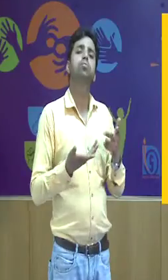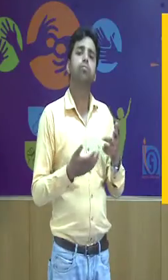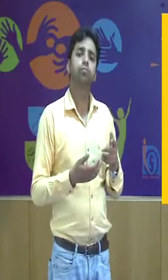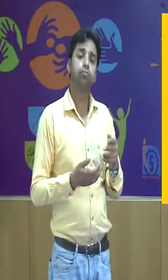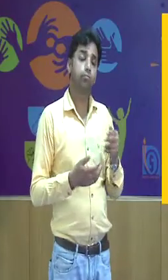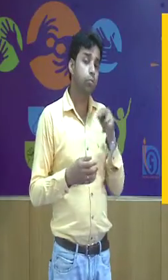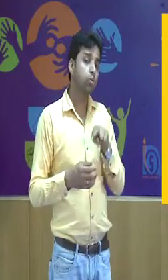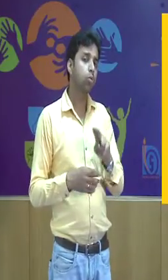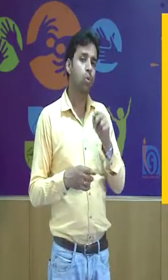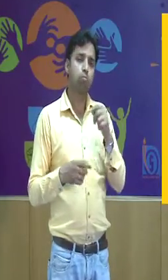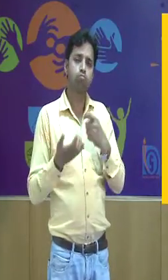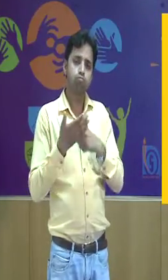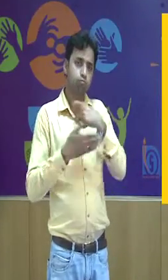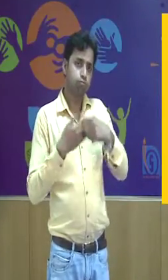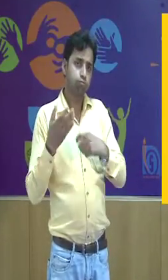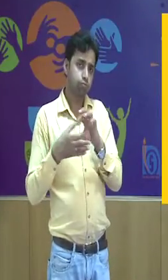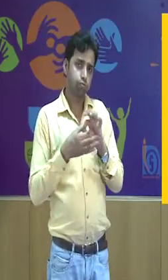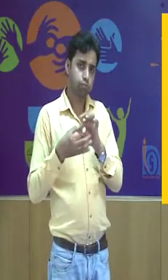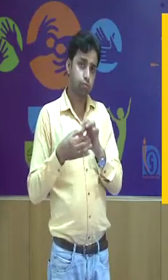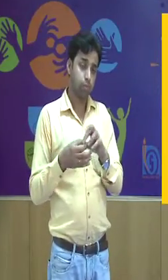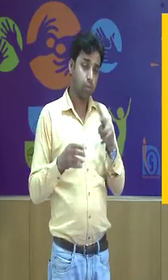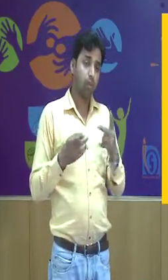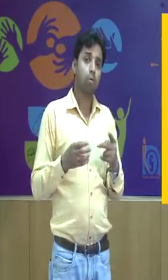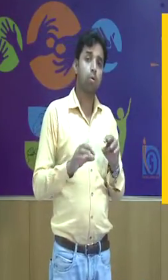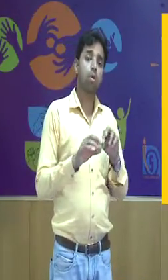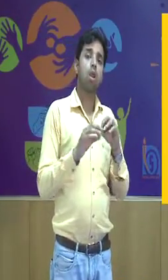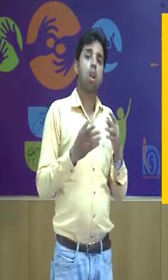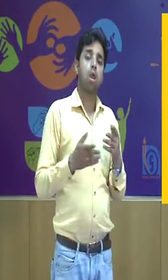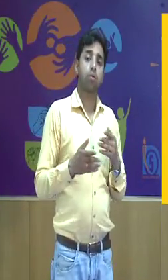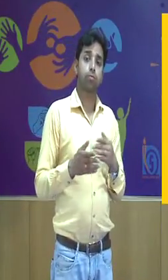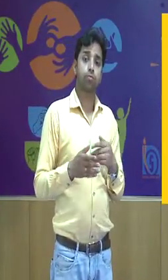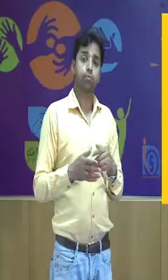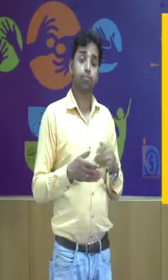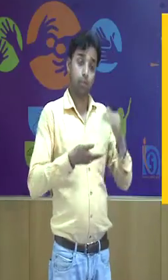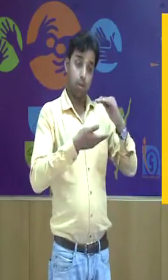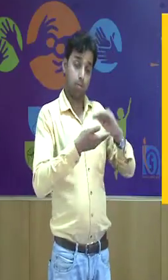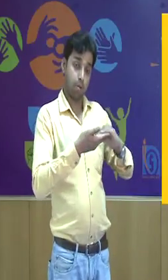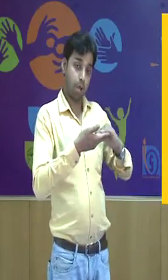those relatives between whom marriage is not allowed.